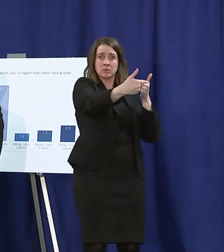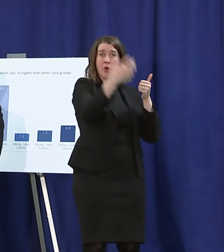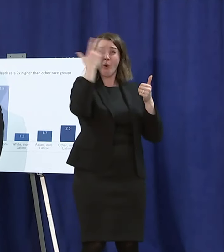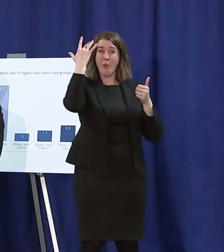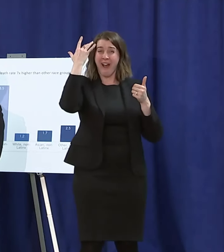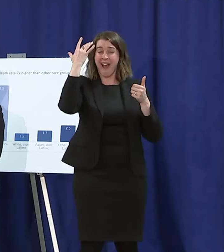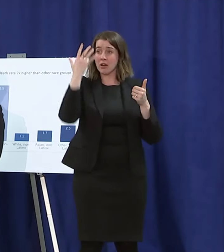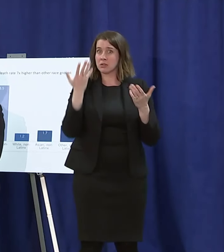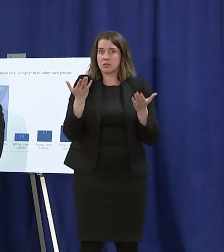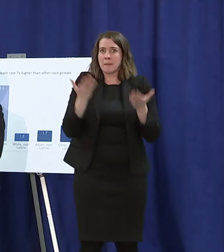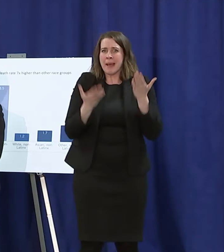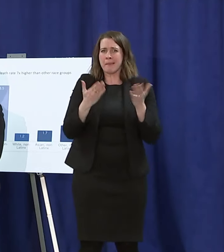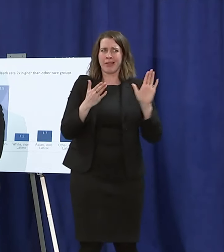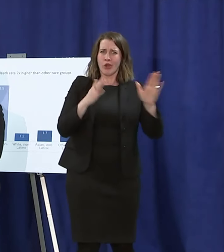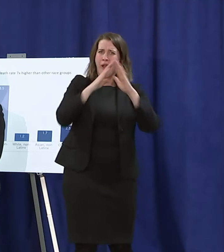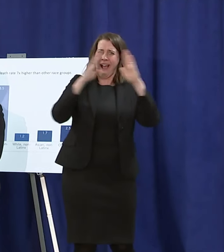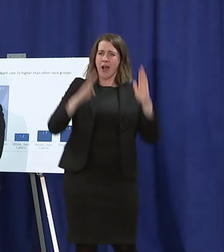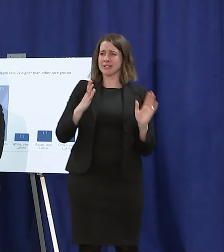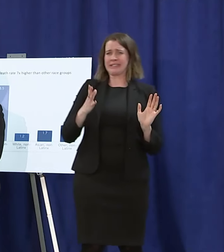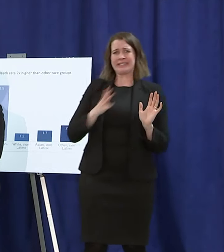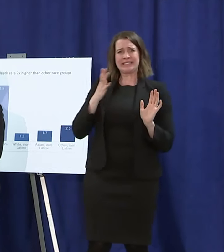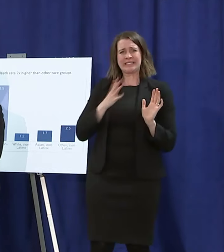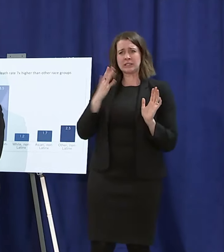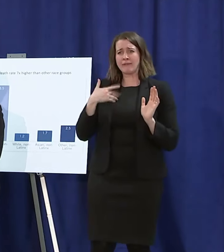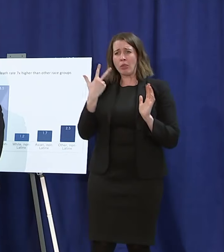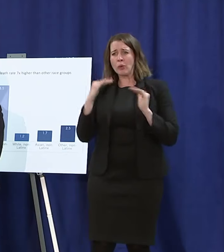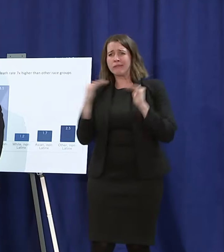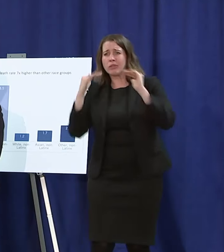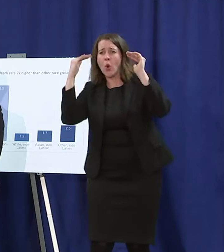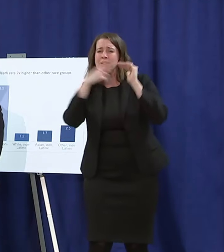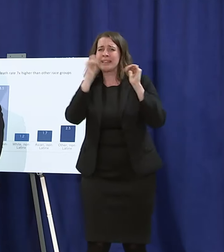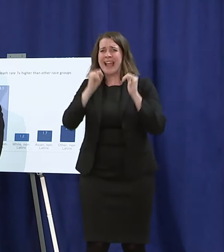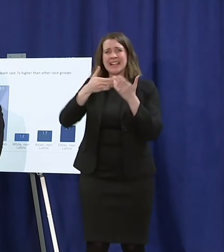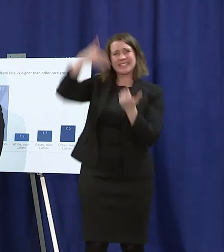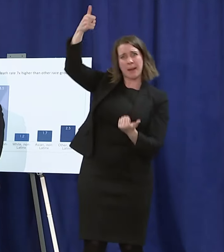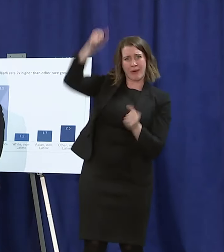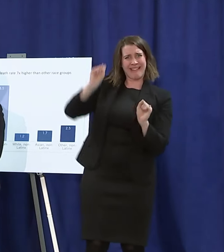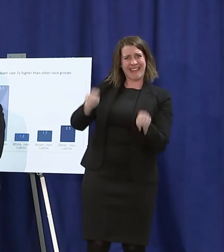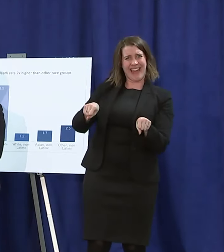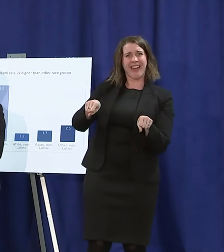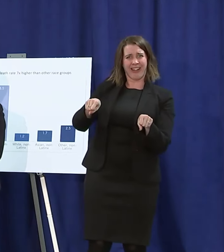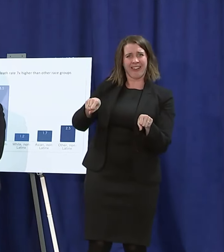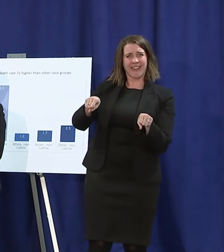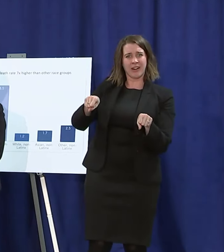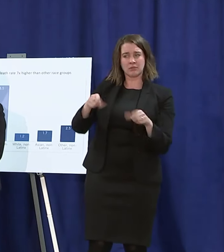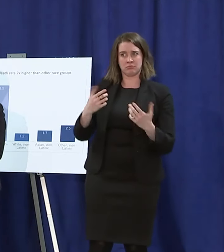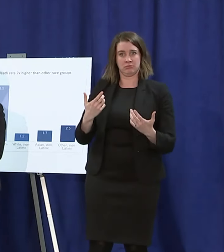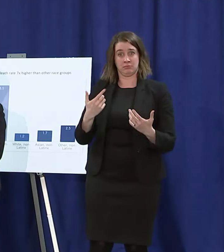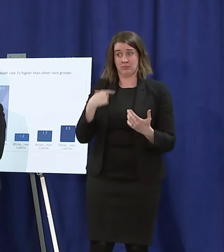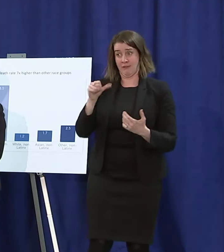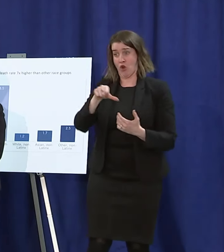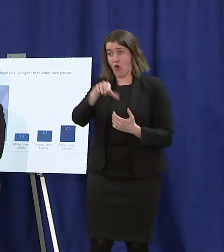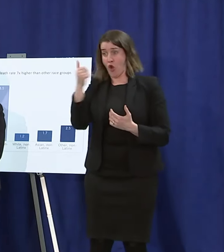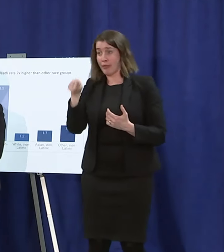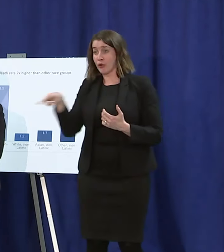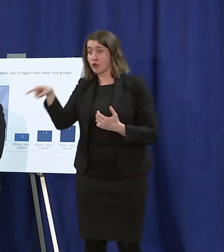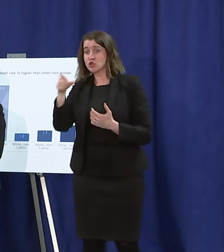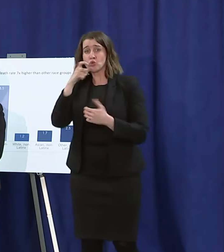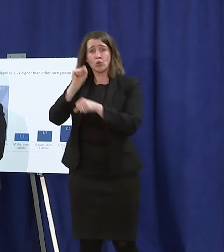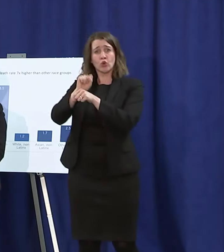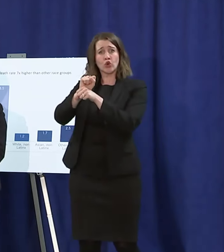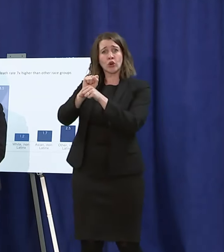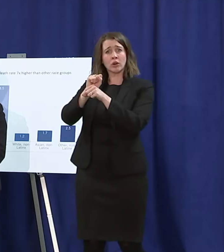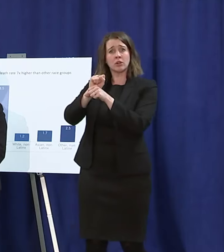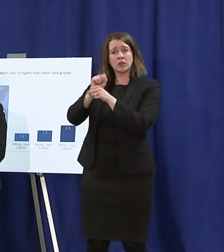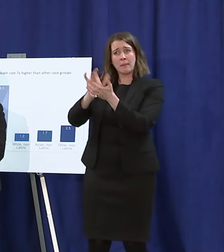of a 3, 4, 5-bedroom home, and they're doing this. We have the same workers in the healthcare system who are doing other jobs in the healthcare system